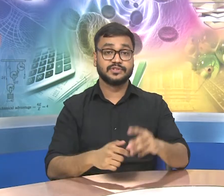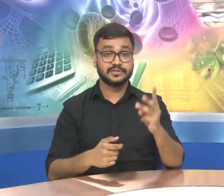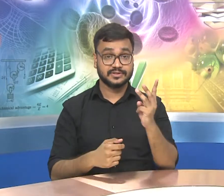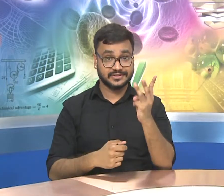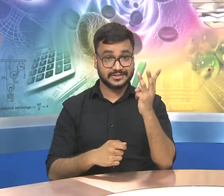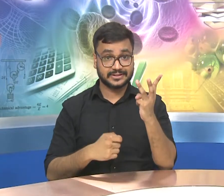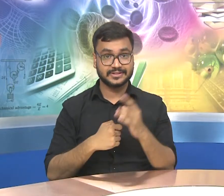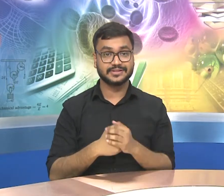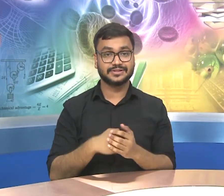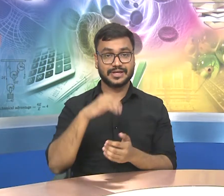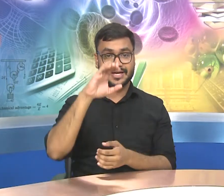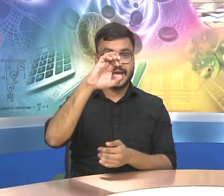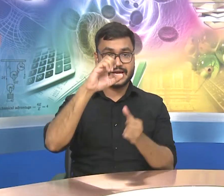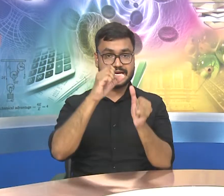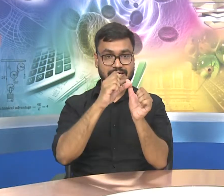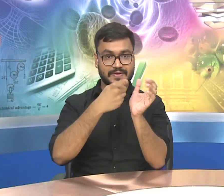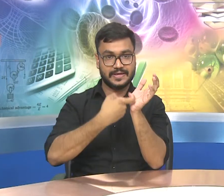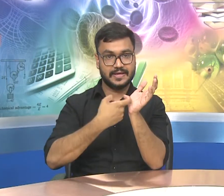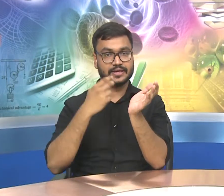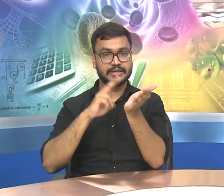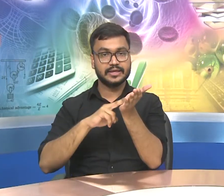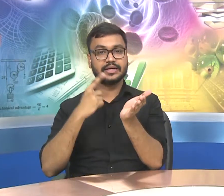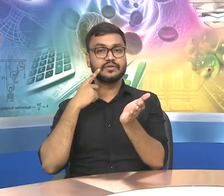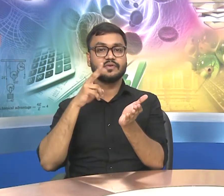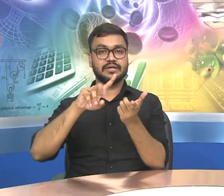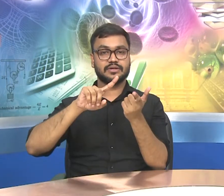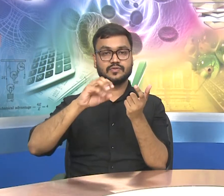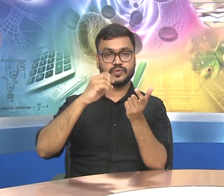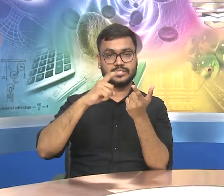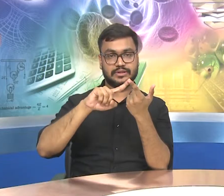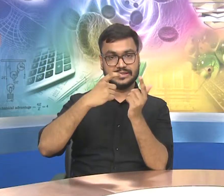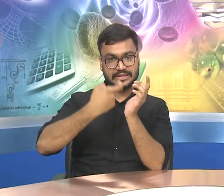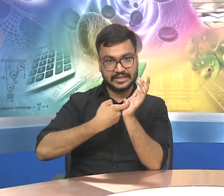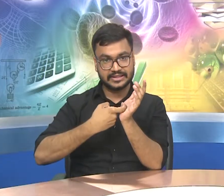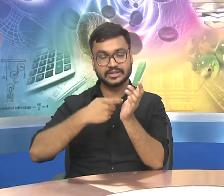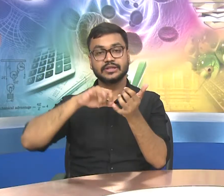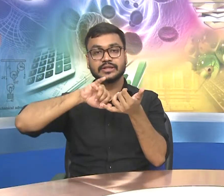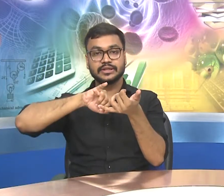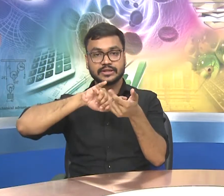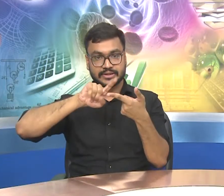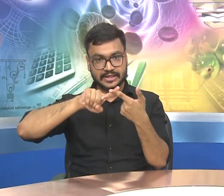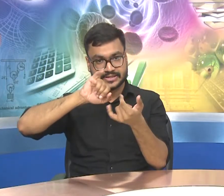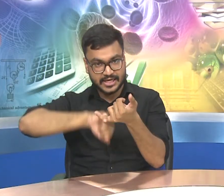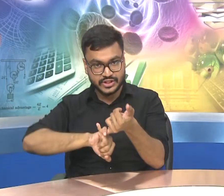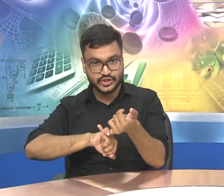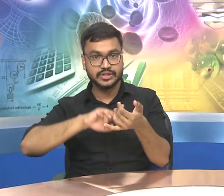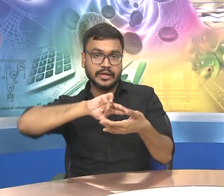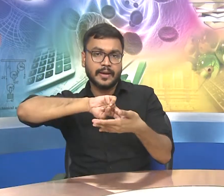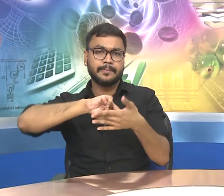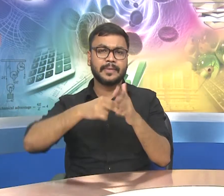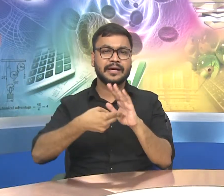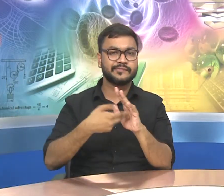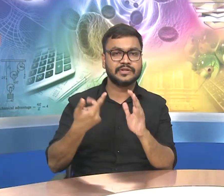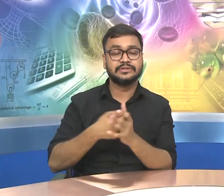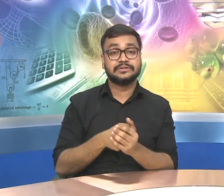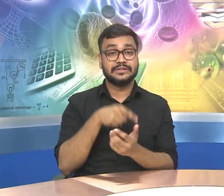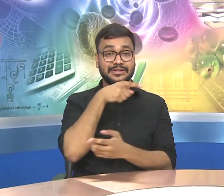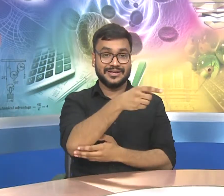And the third trophic level is carnivorous. They are the secondary consumers. If